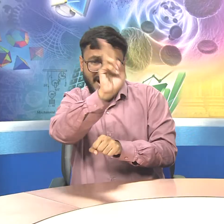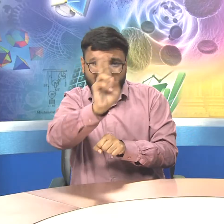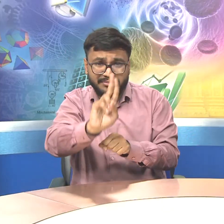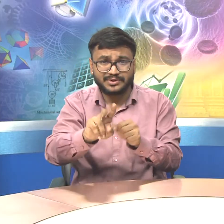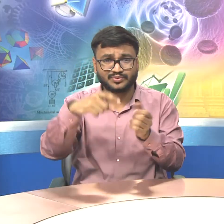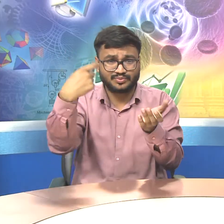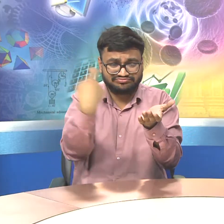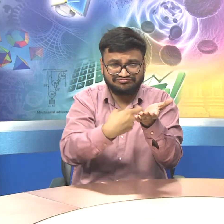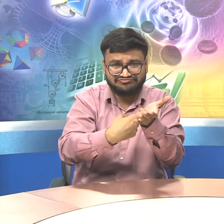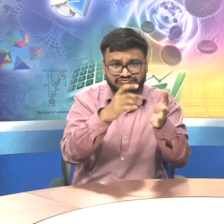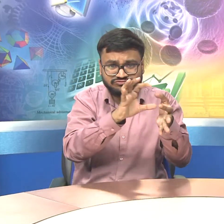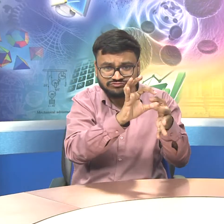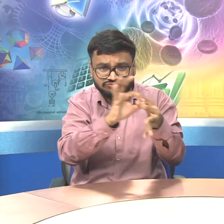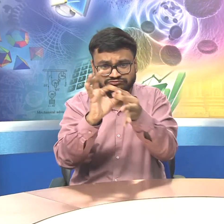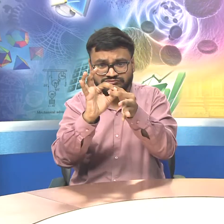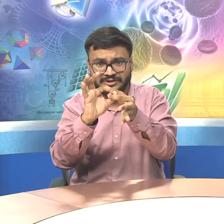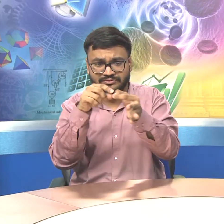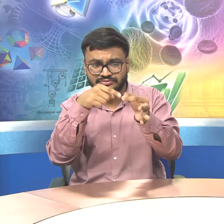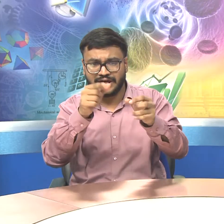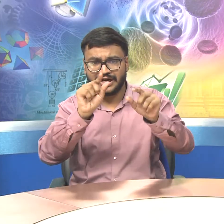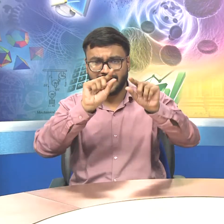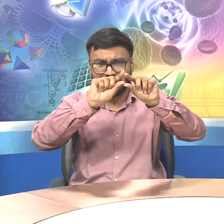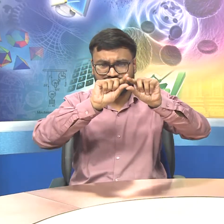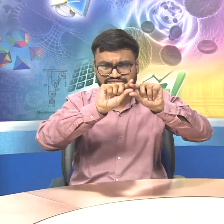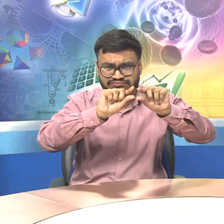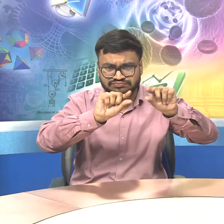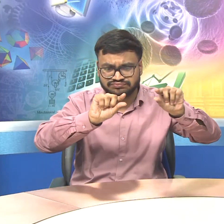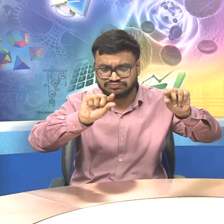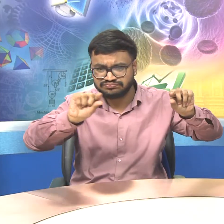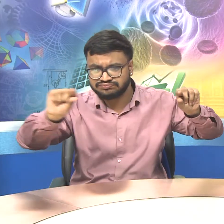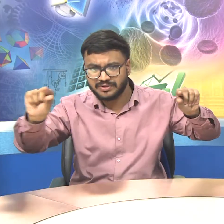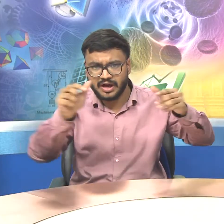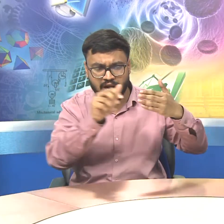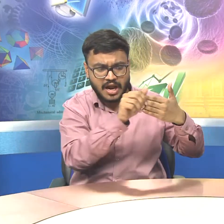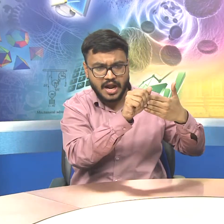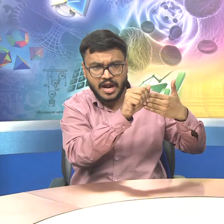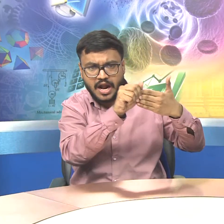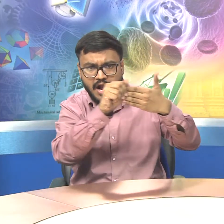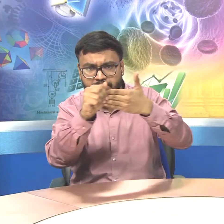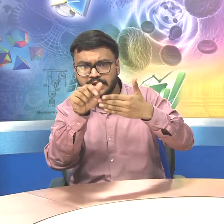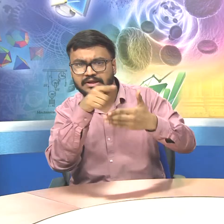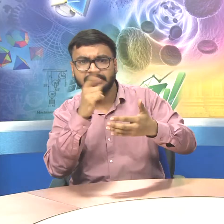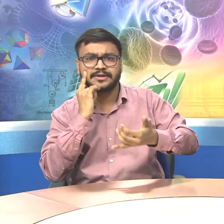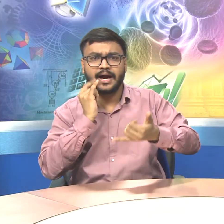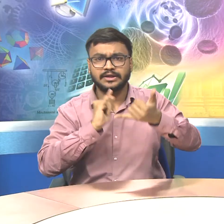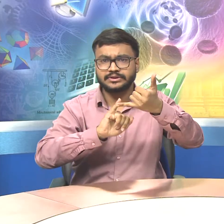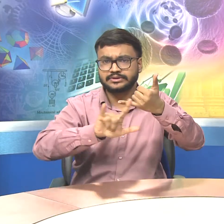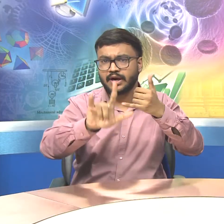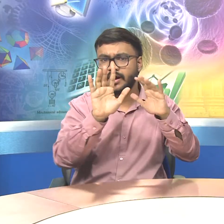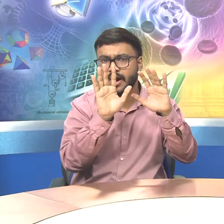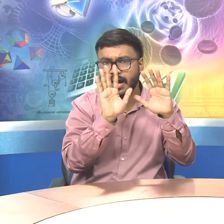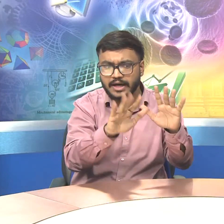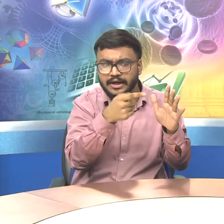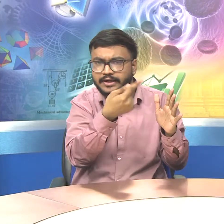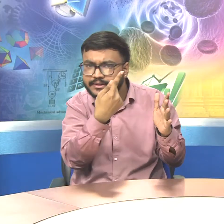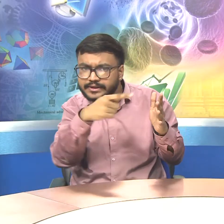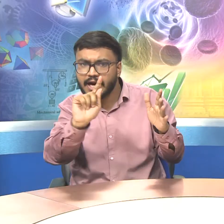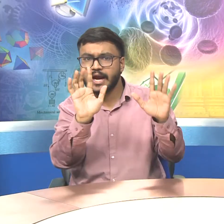Indian Sign Language ISL grammar is the set of rules related to ISL